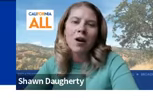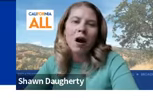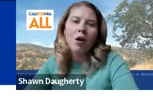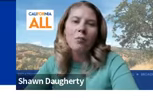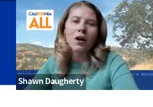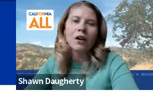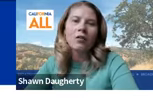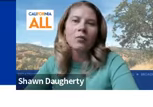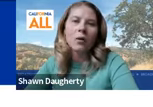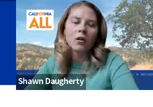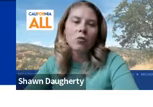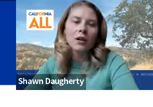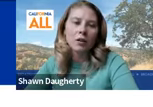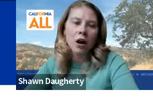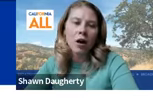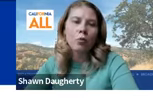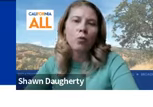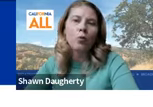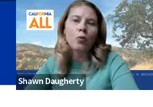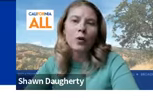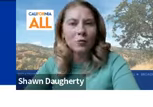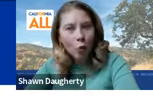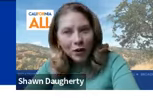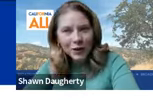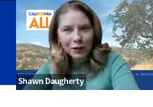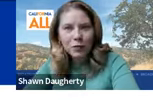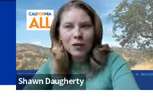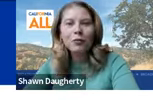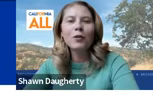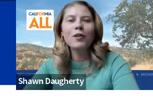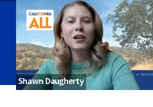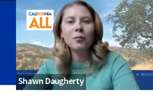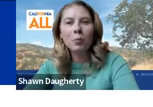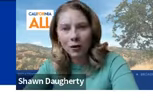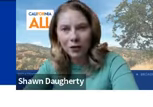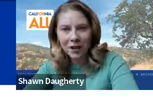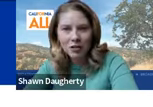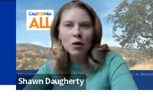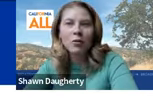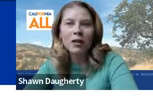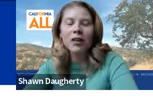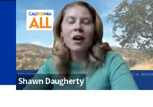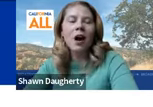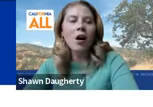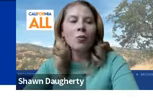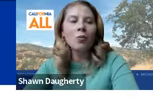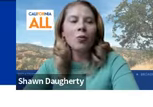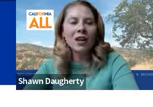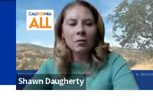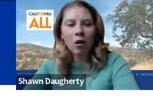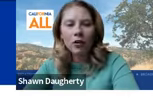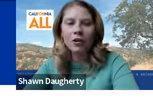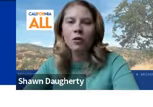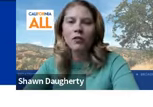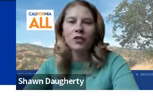So, you know, we want to hear from you. We want to hear from the partners that you work with. We